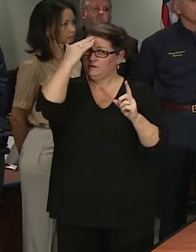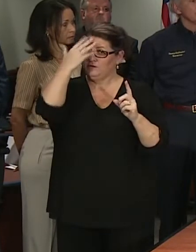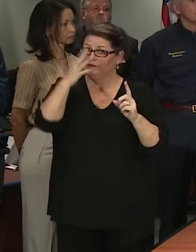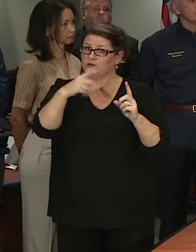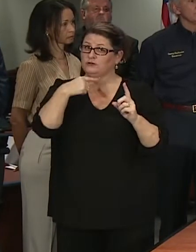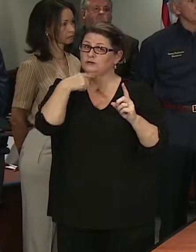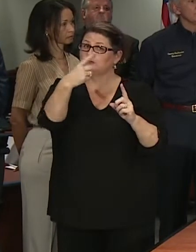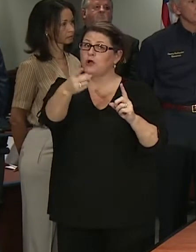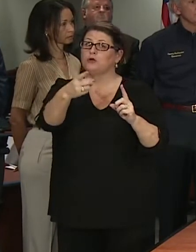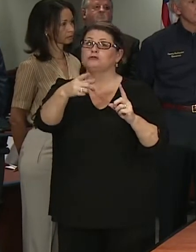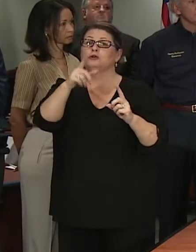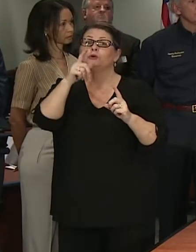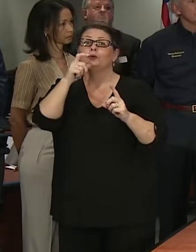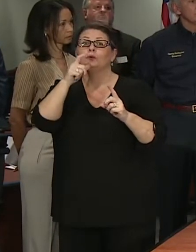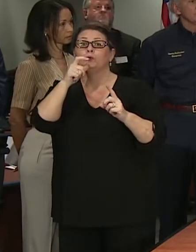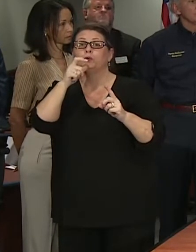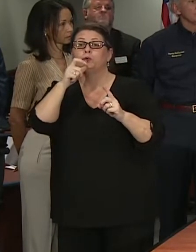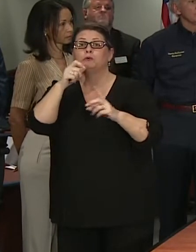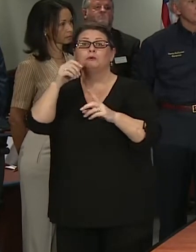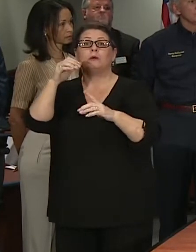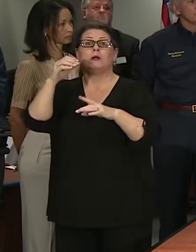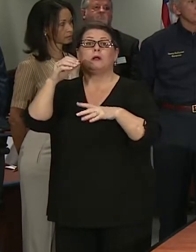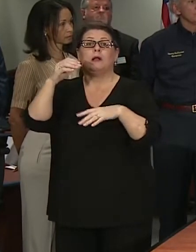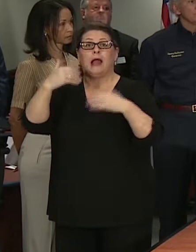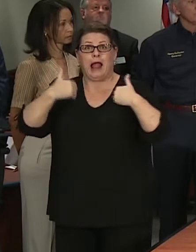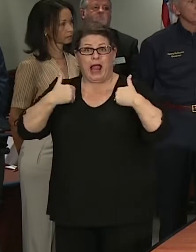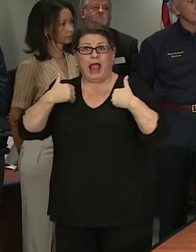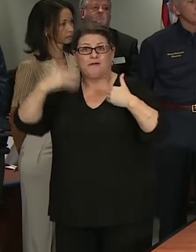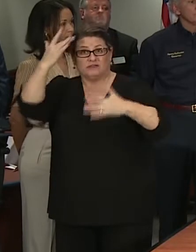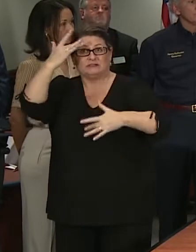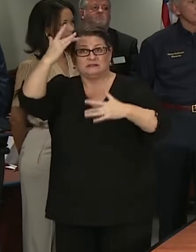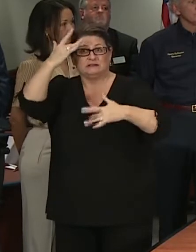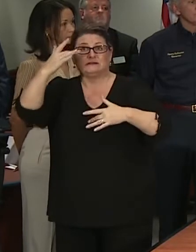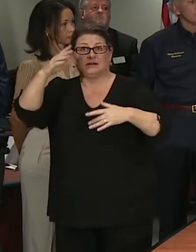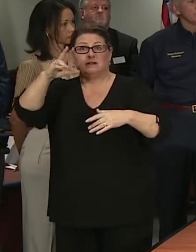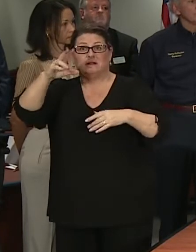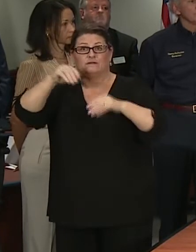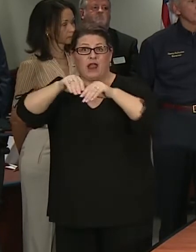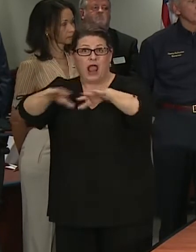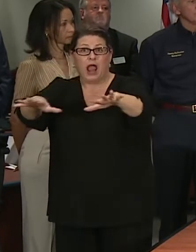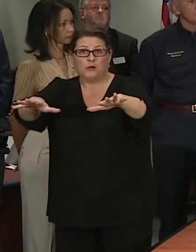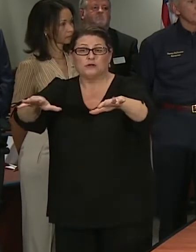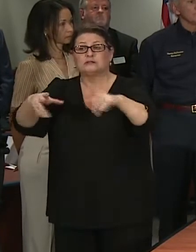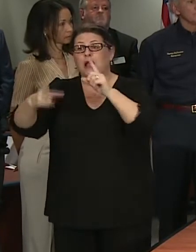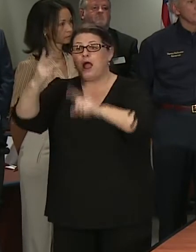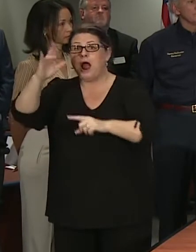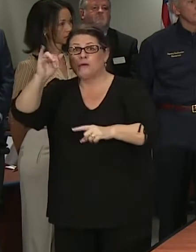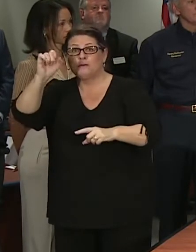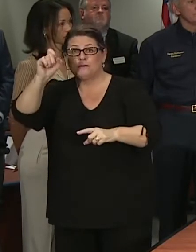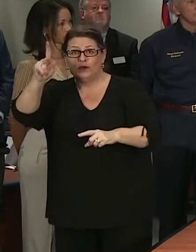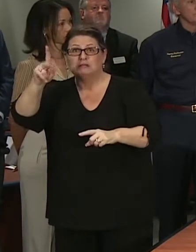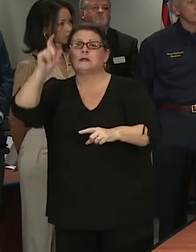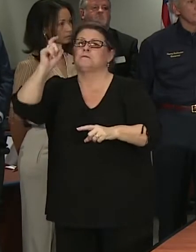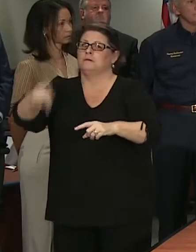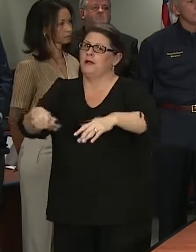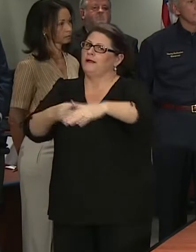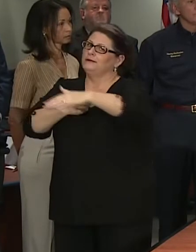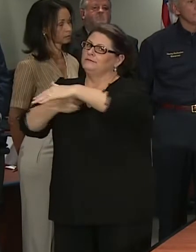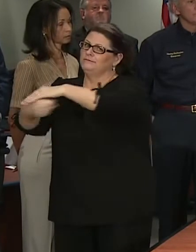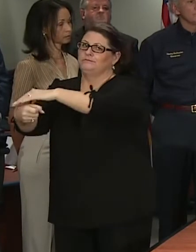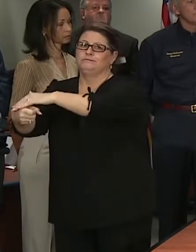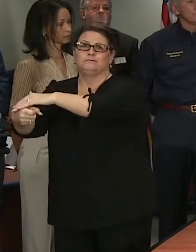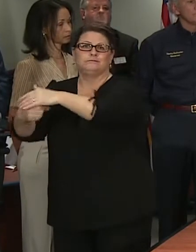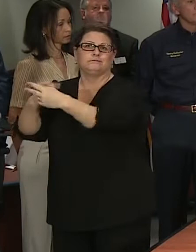that people are isolated from others when they're ill, and that people that are high-risk contacts are quarantined and away